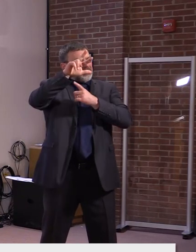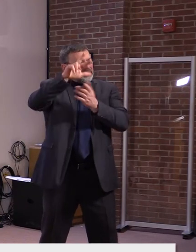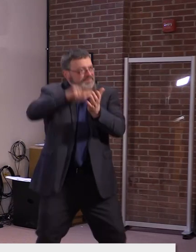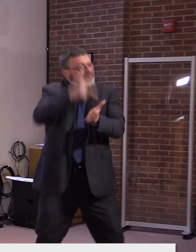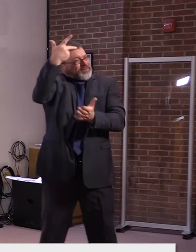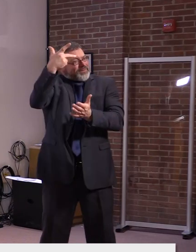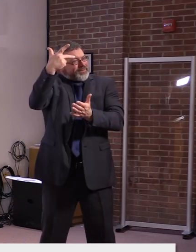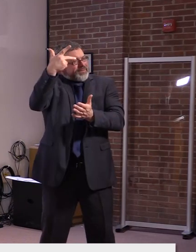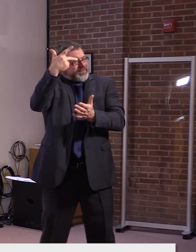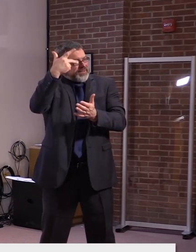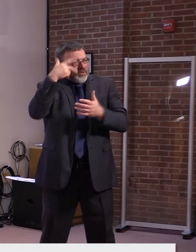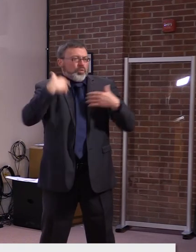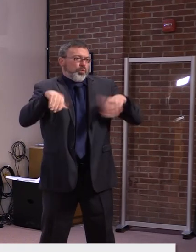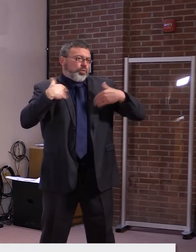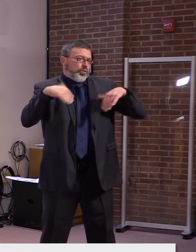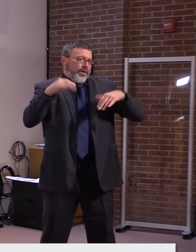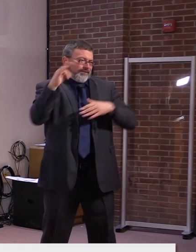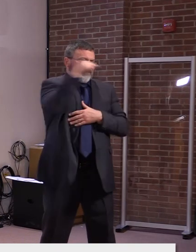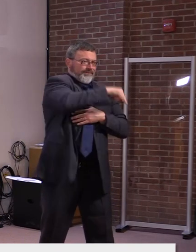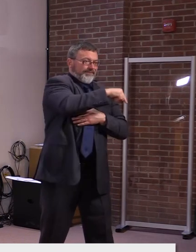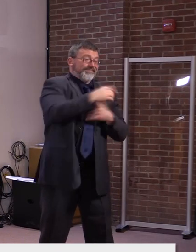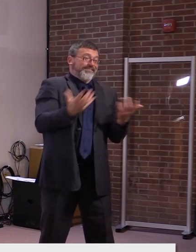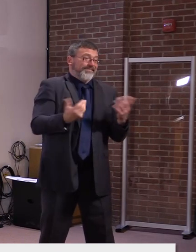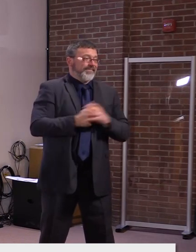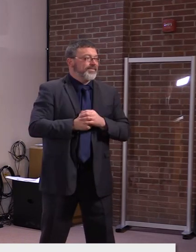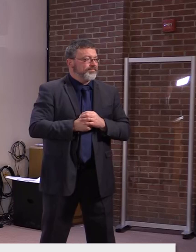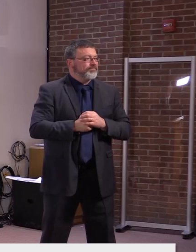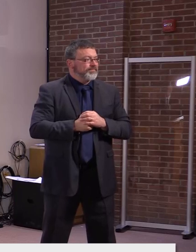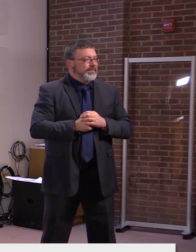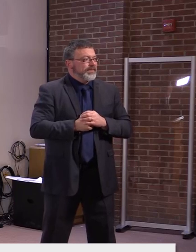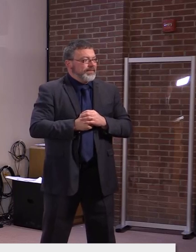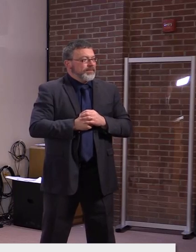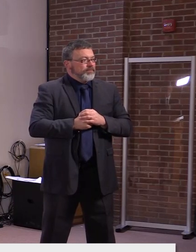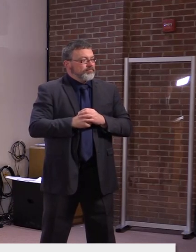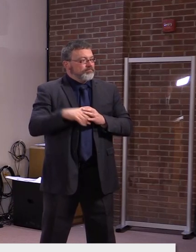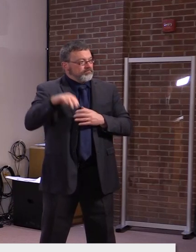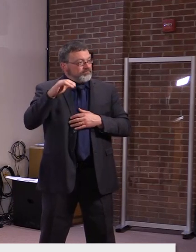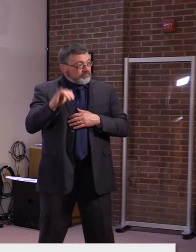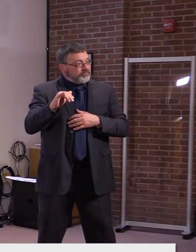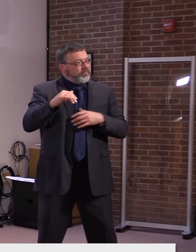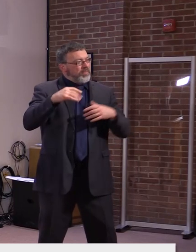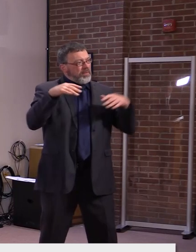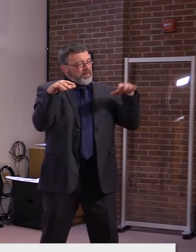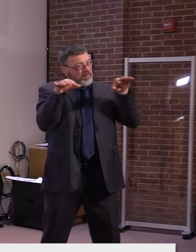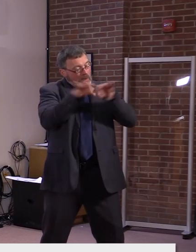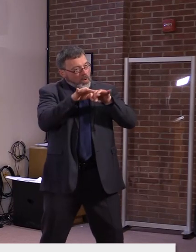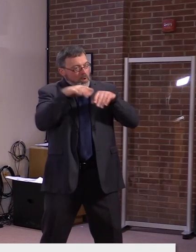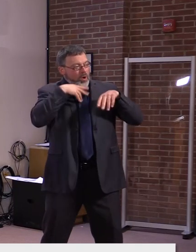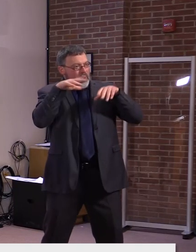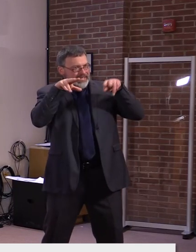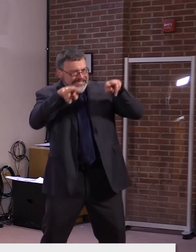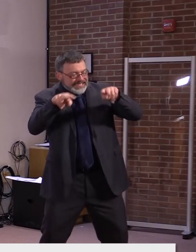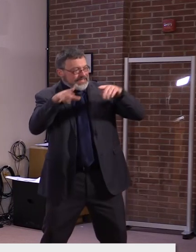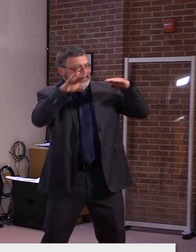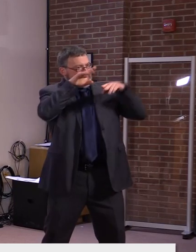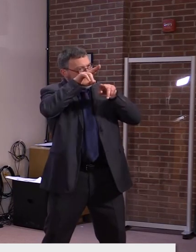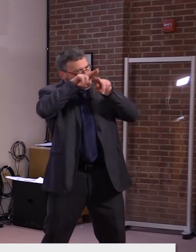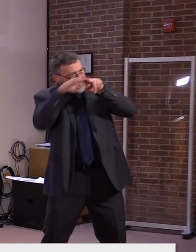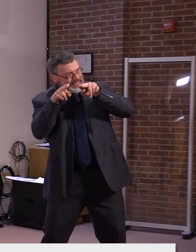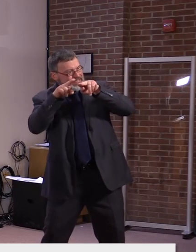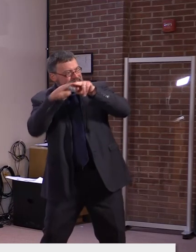fully vaccinated rate staying lower and actually decreasing this week, while that not fully vaccinated rate has